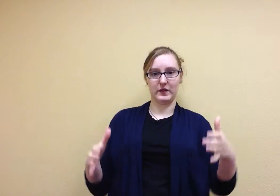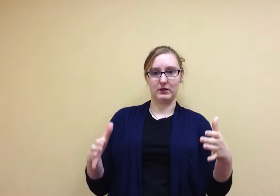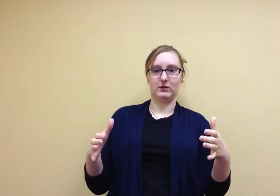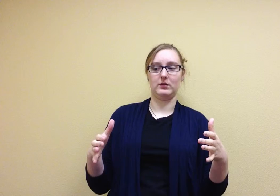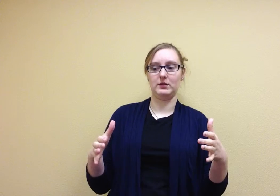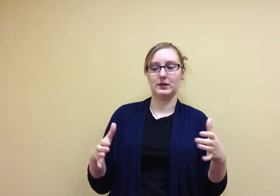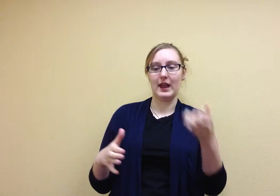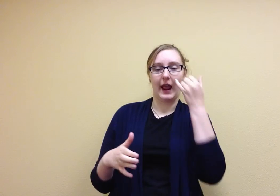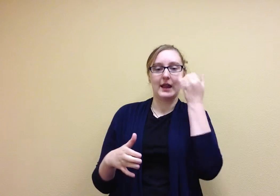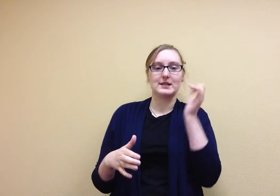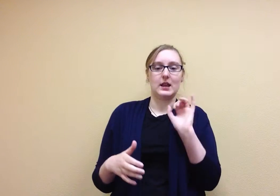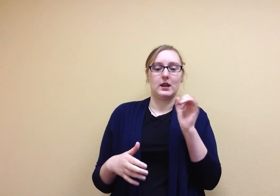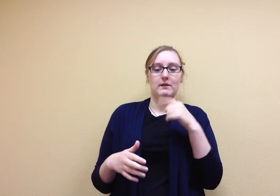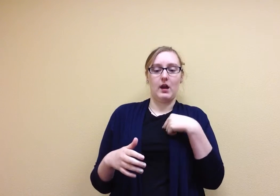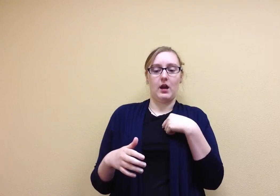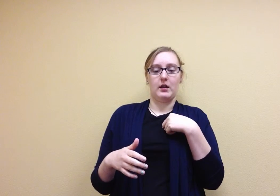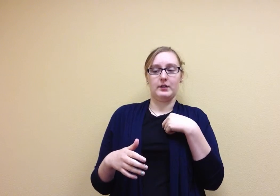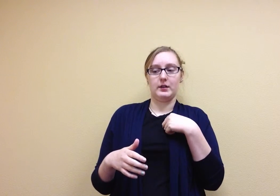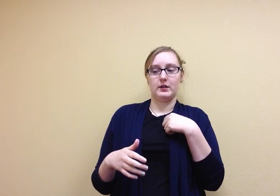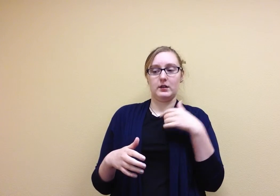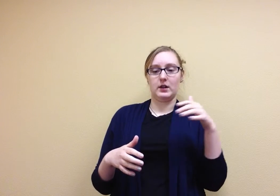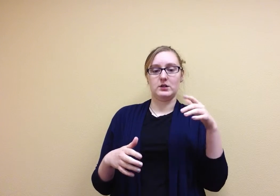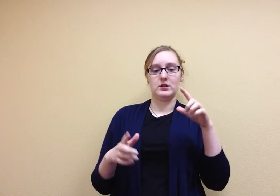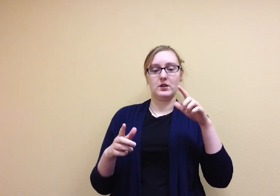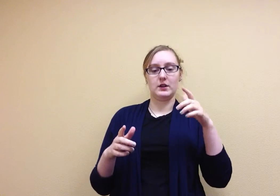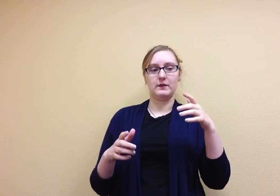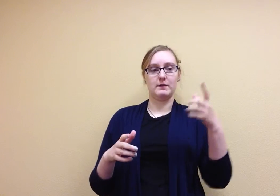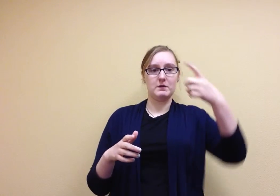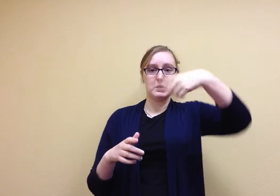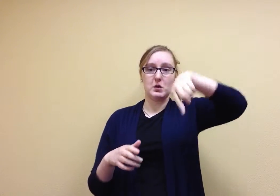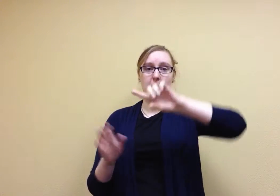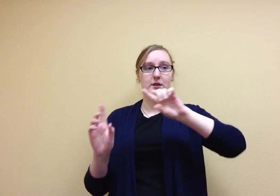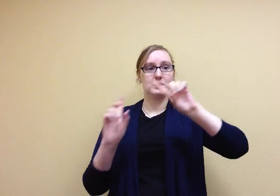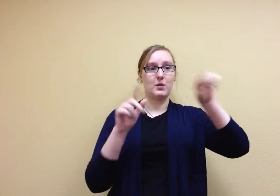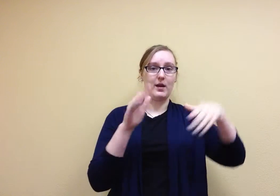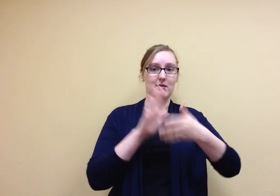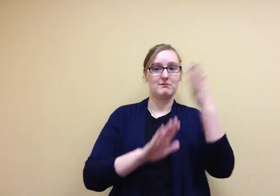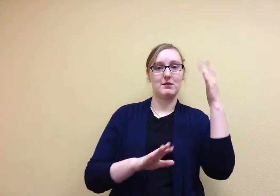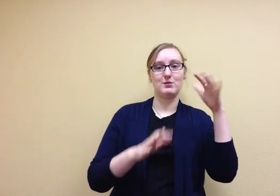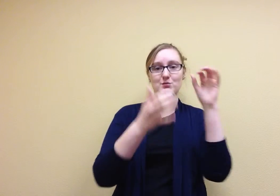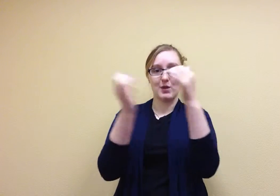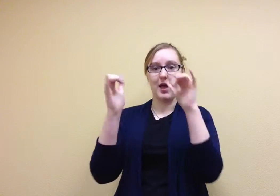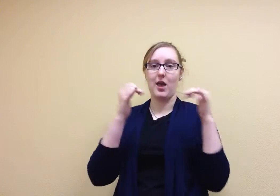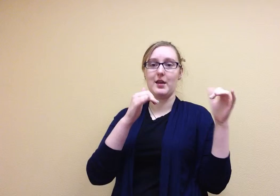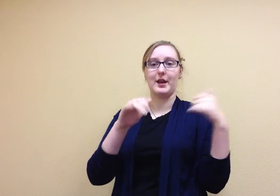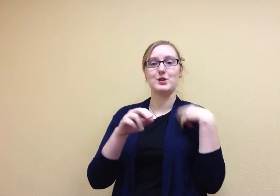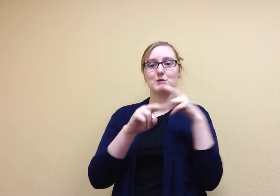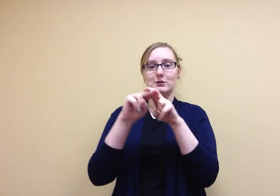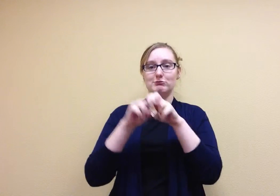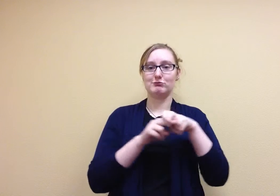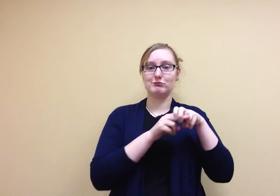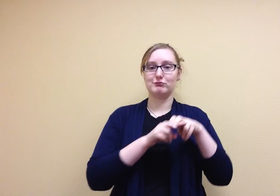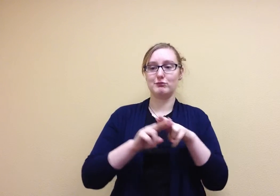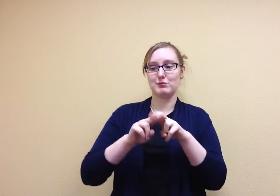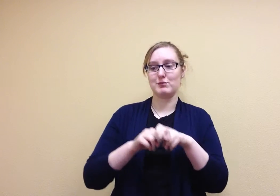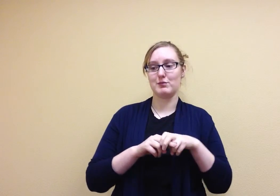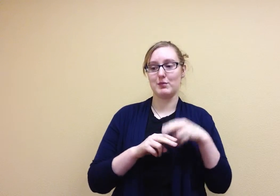I went outside and you people were playing outside, and suppose you were right on the swings, and I came out here and